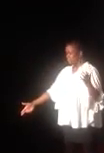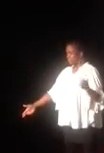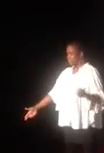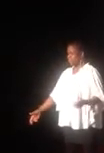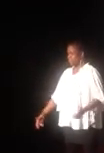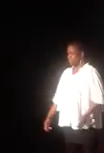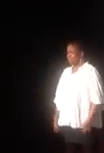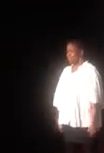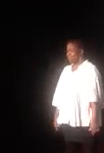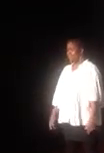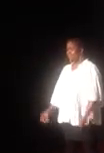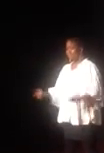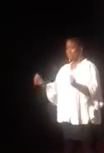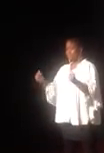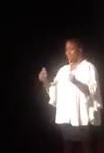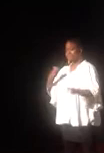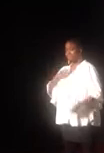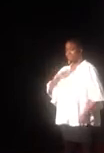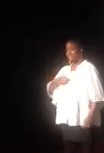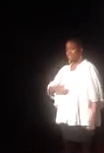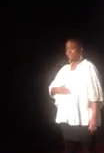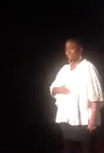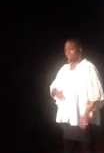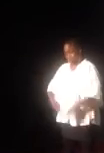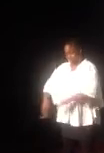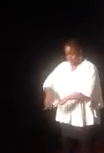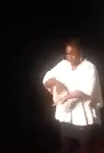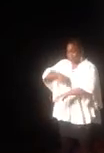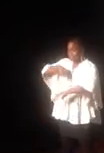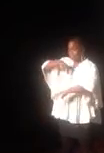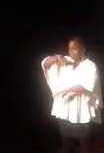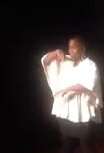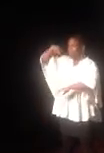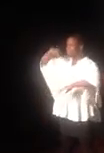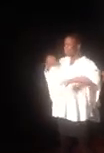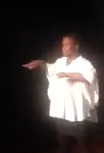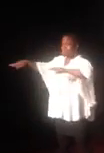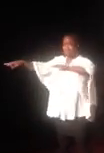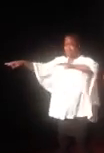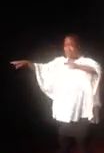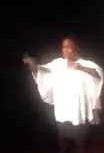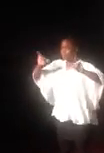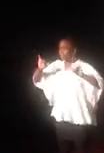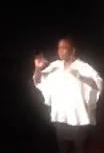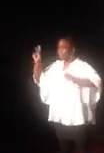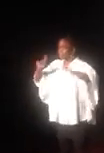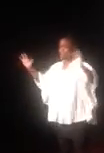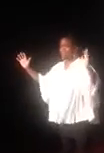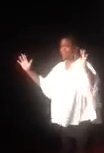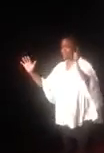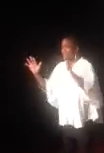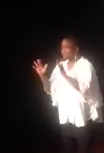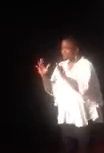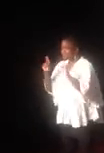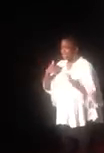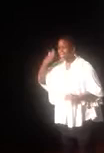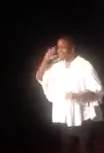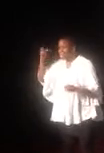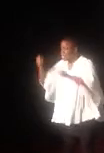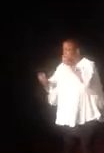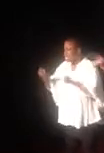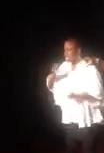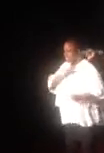Suddenly, I'm standing outside of my own body. I see cars, people I didn't know, and a bunch of